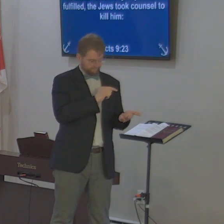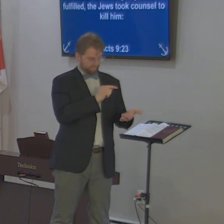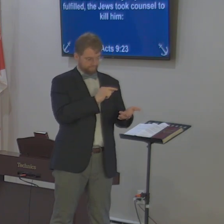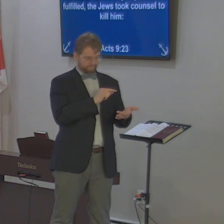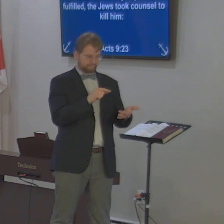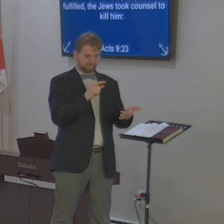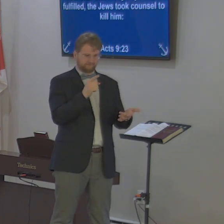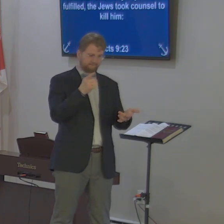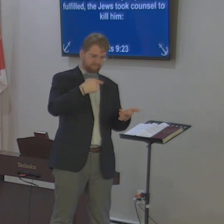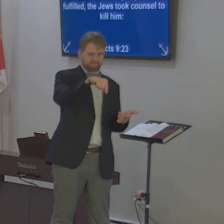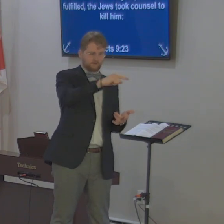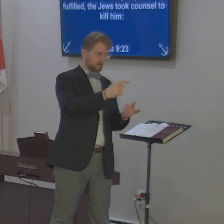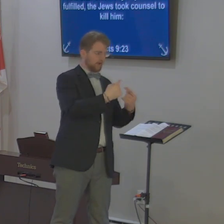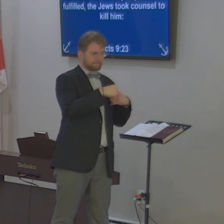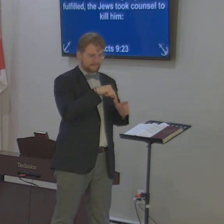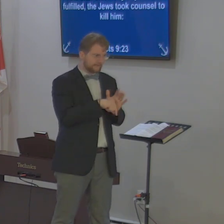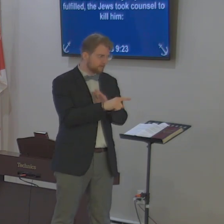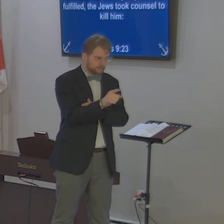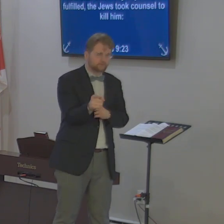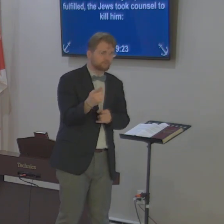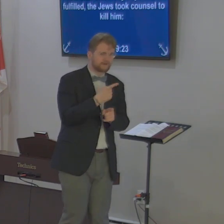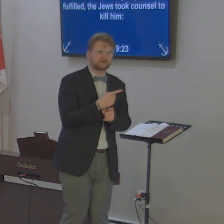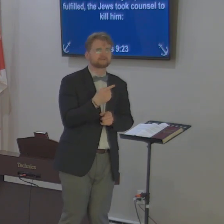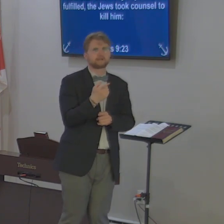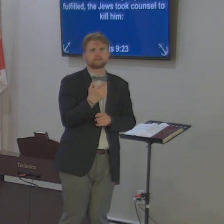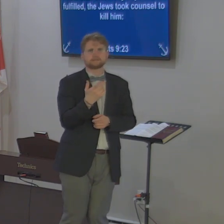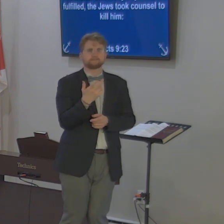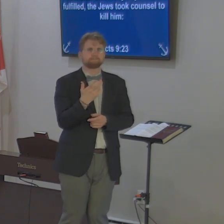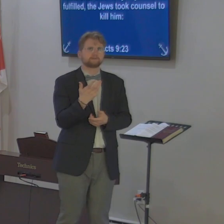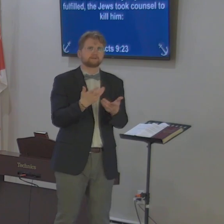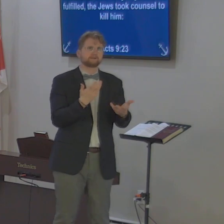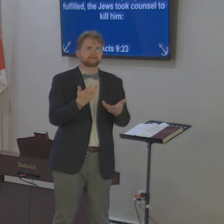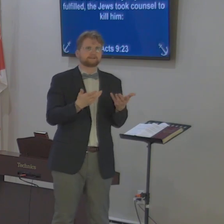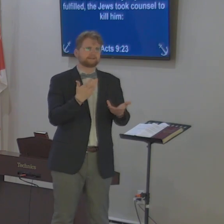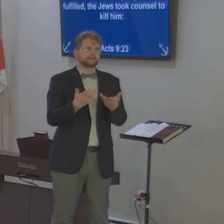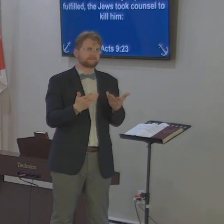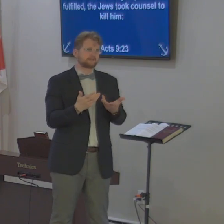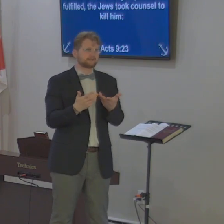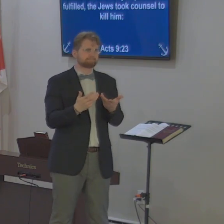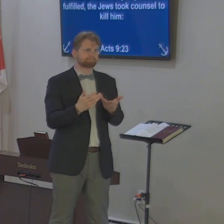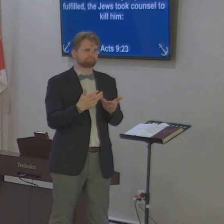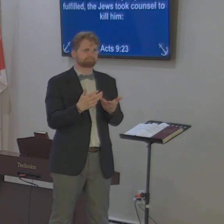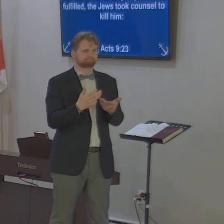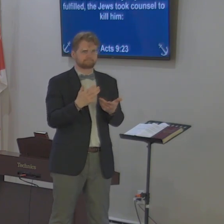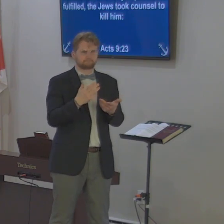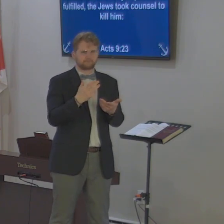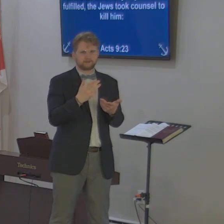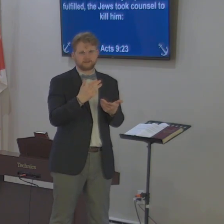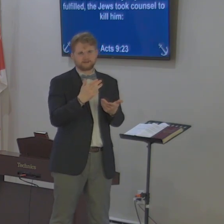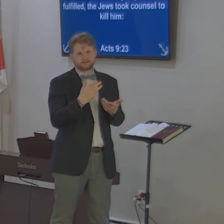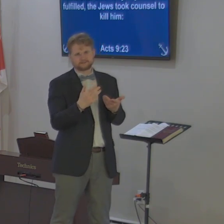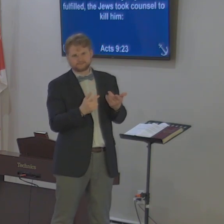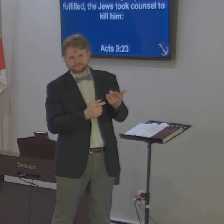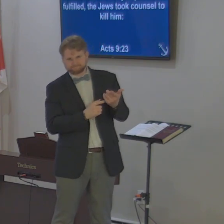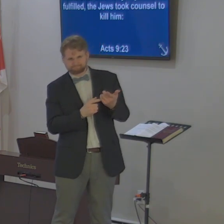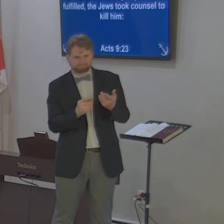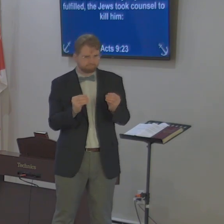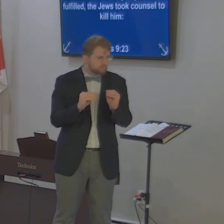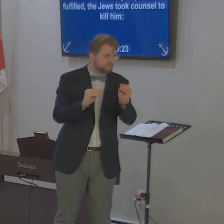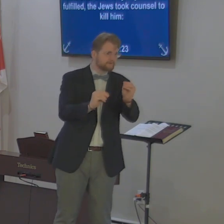There's this supernatural protection, this supernatural moving of the Holy Spirit. And all